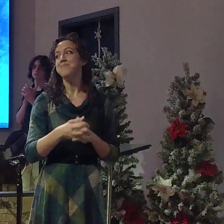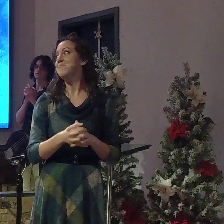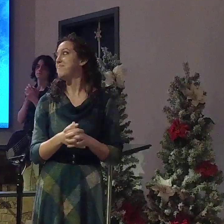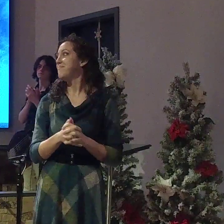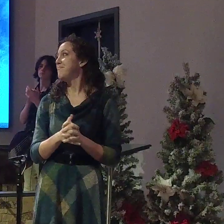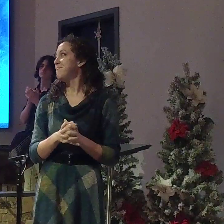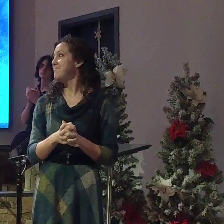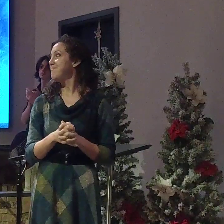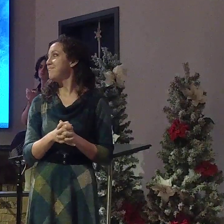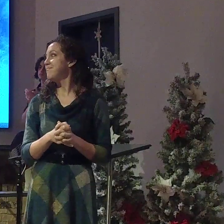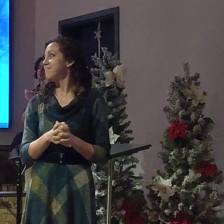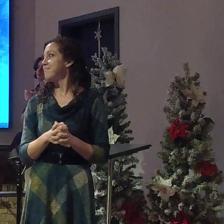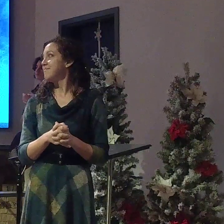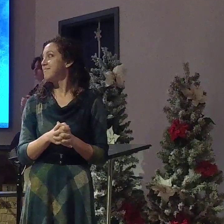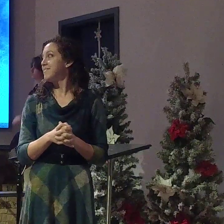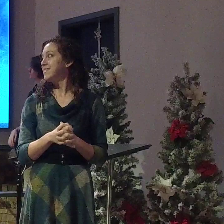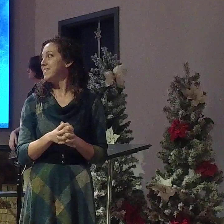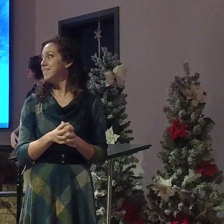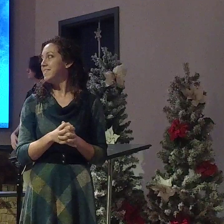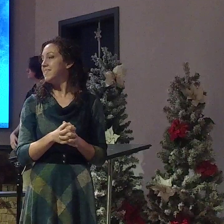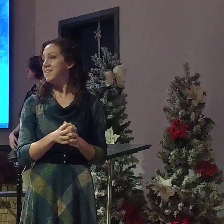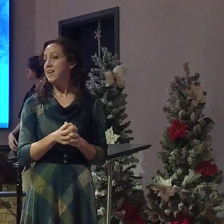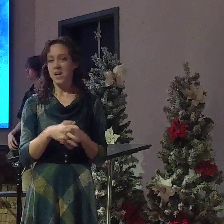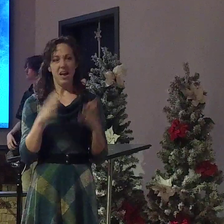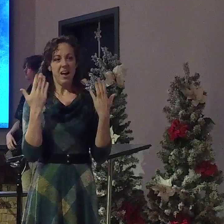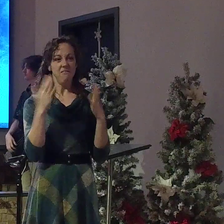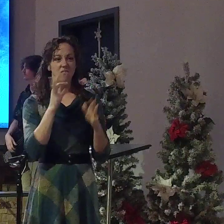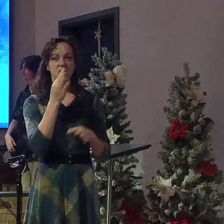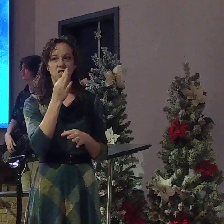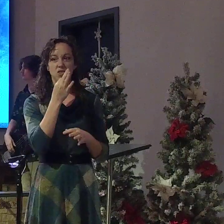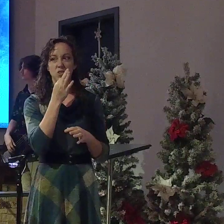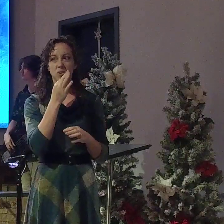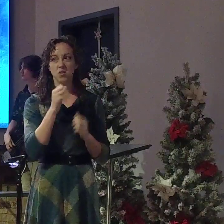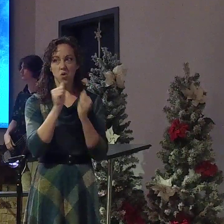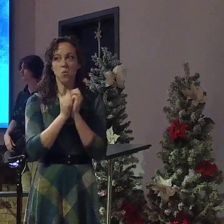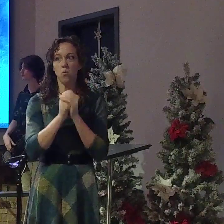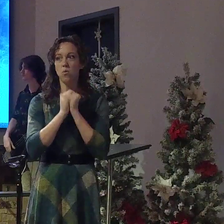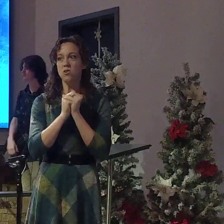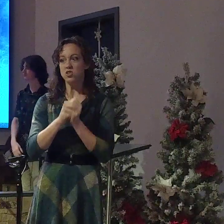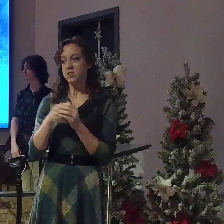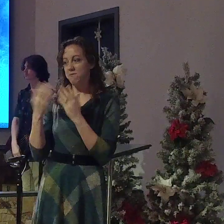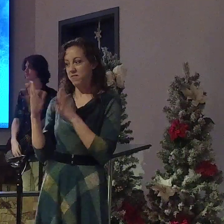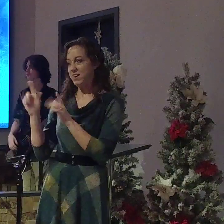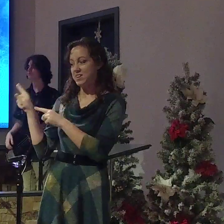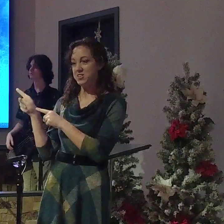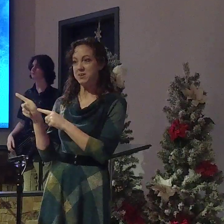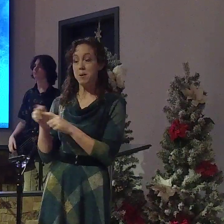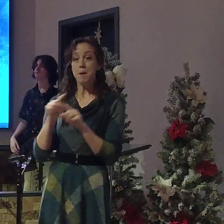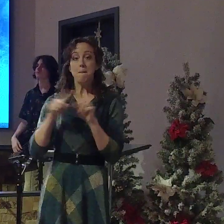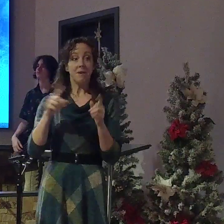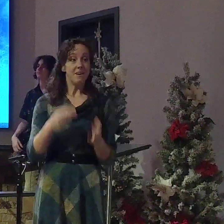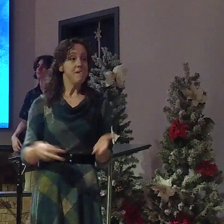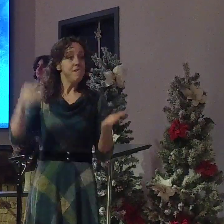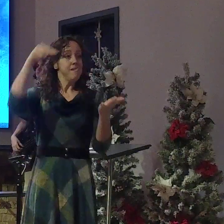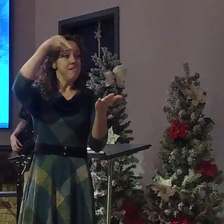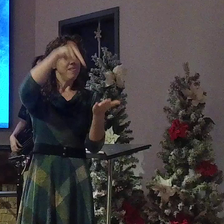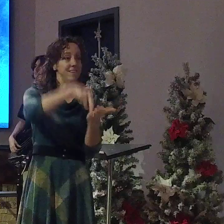That's a long time. And so, church, are you excited to have Linda as a part of our church family?